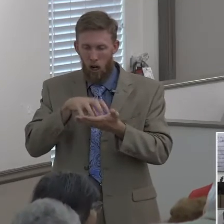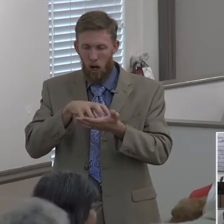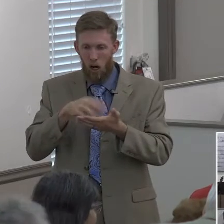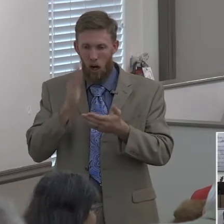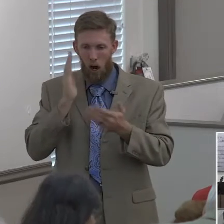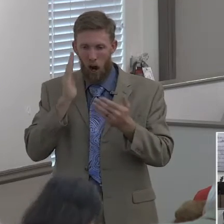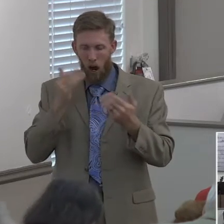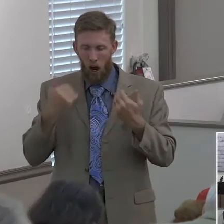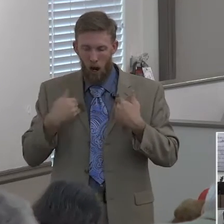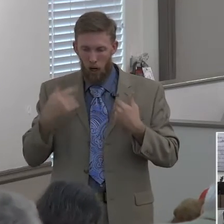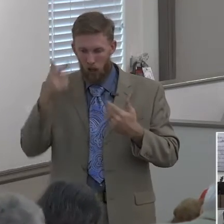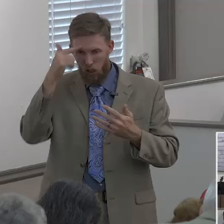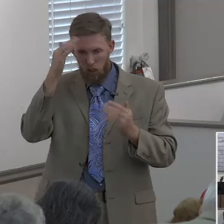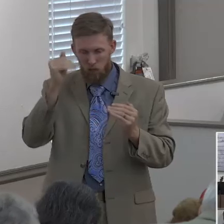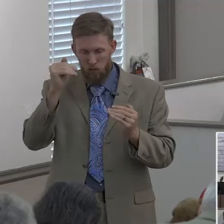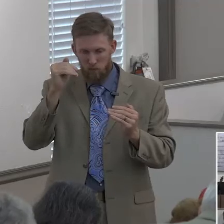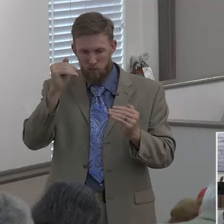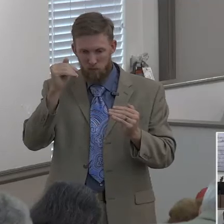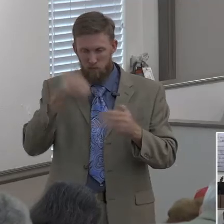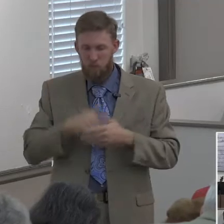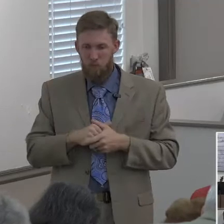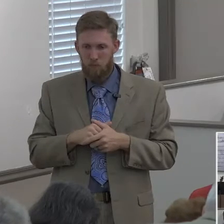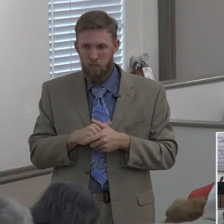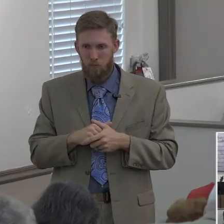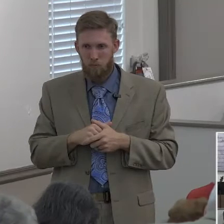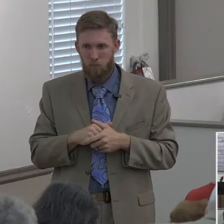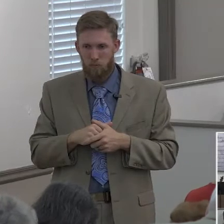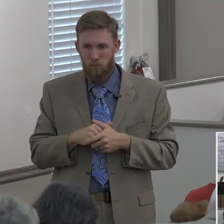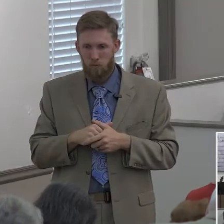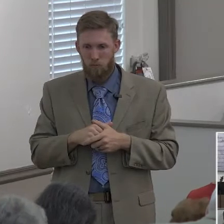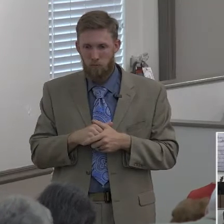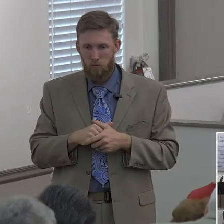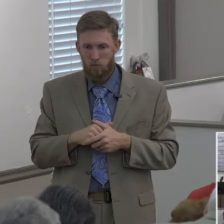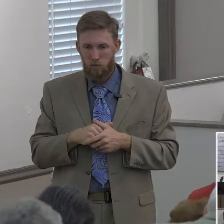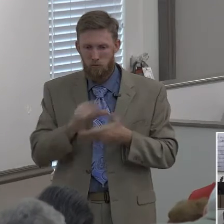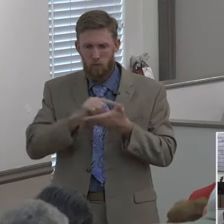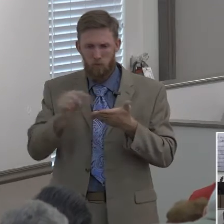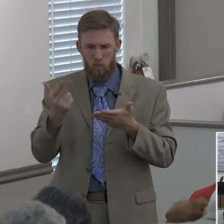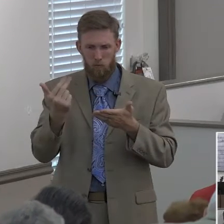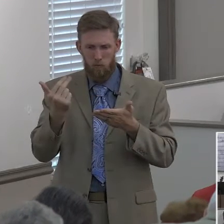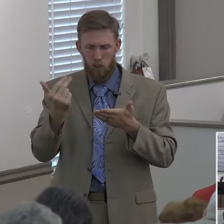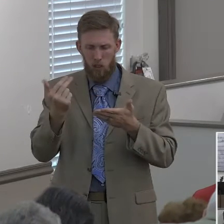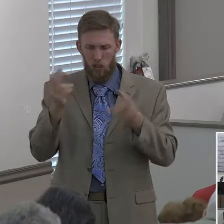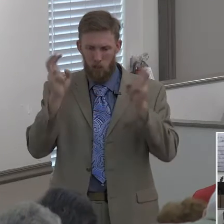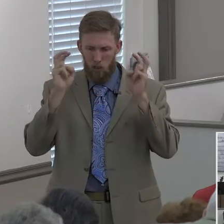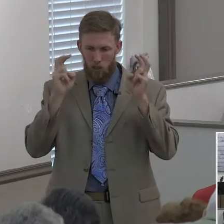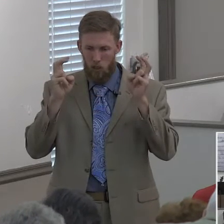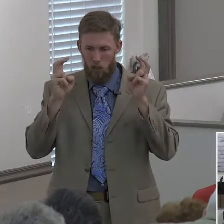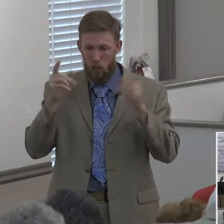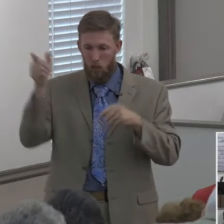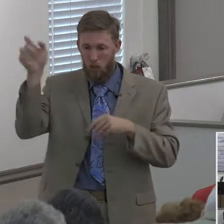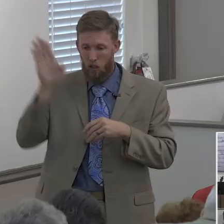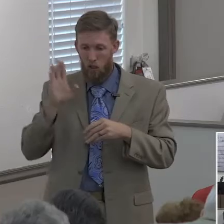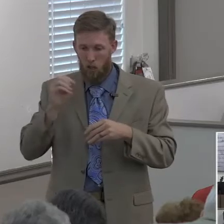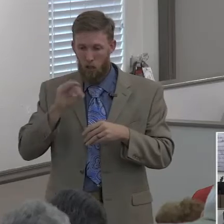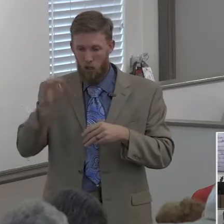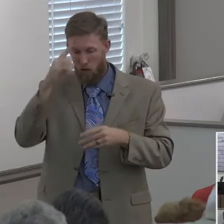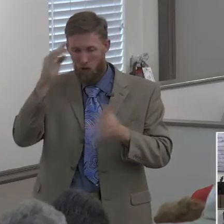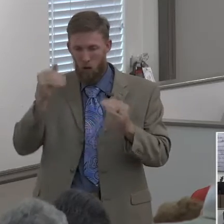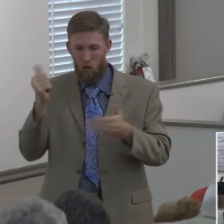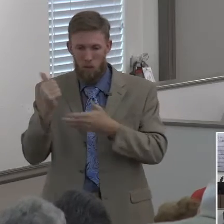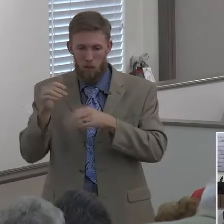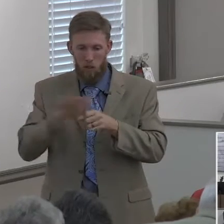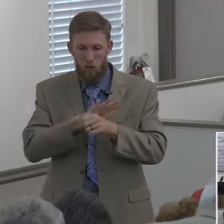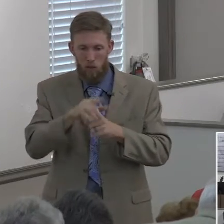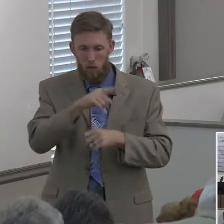might have what, folks? Hope. And now, verse 13. Now the God of hope